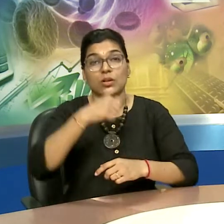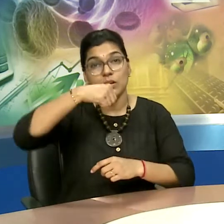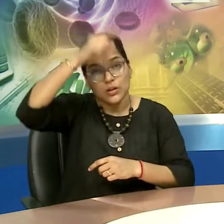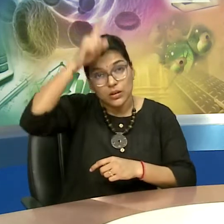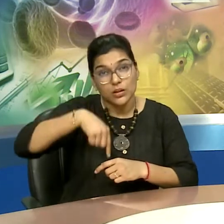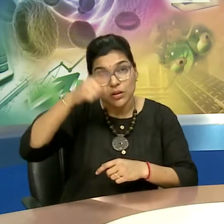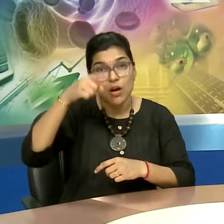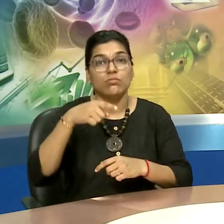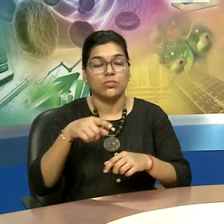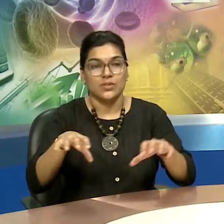Since